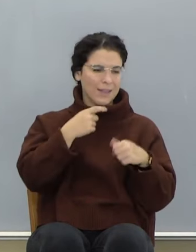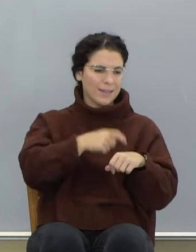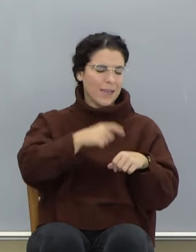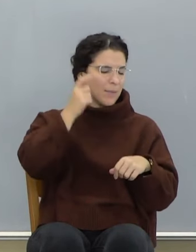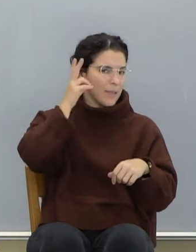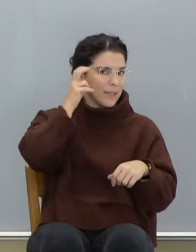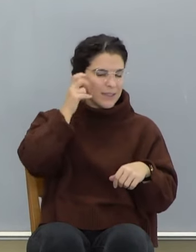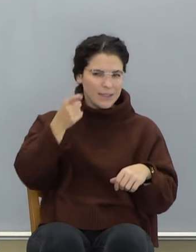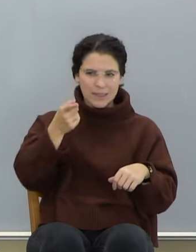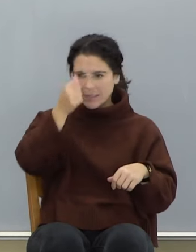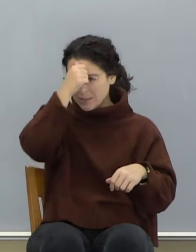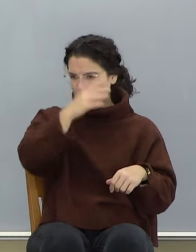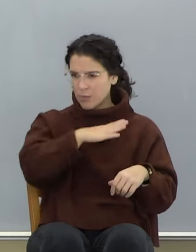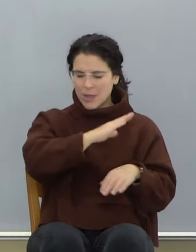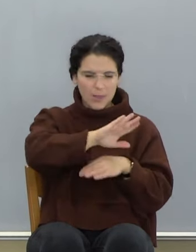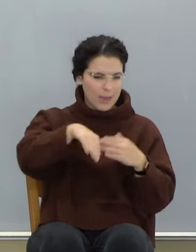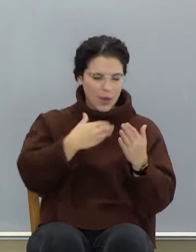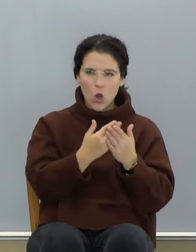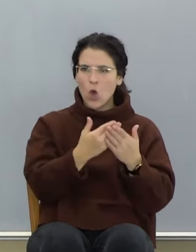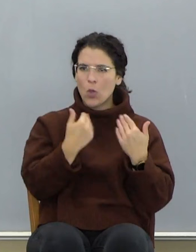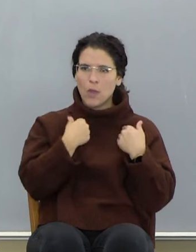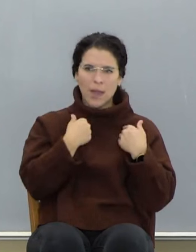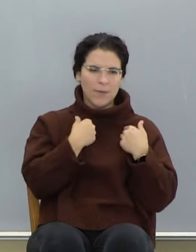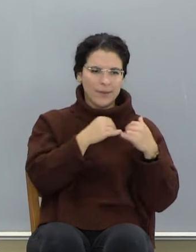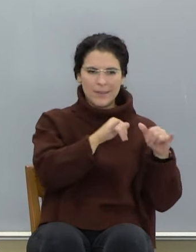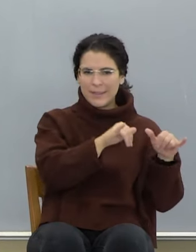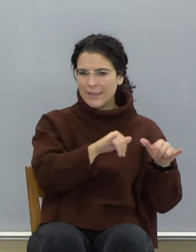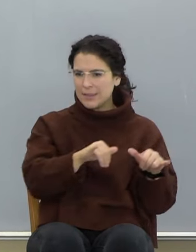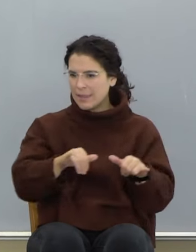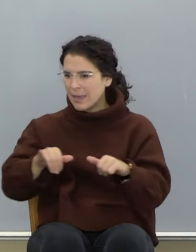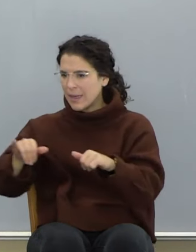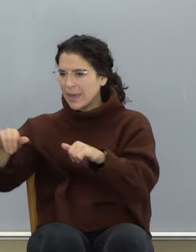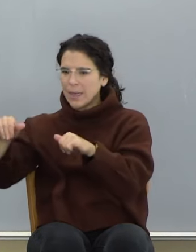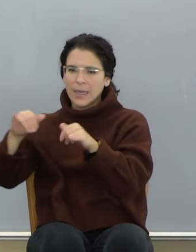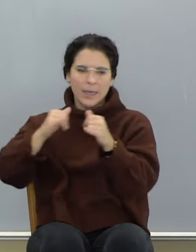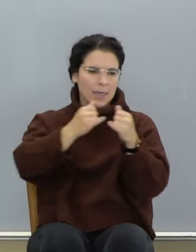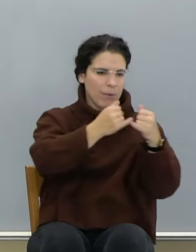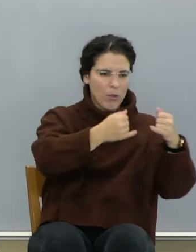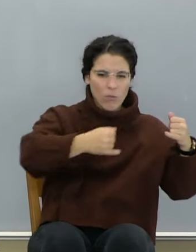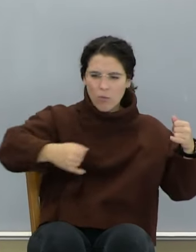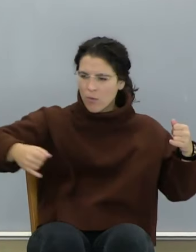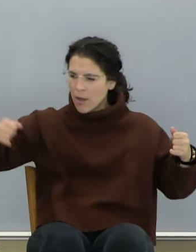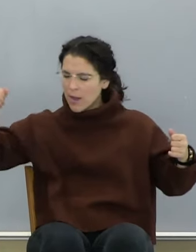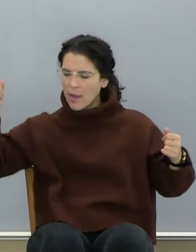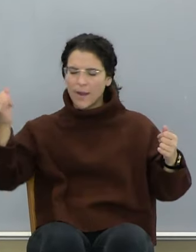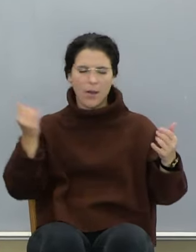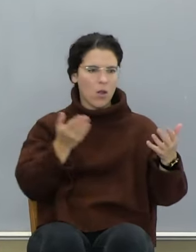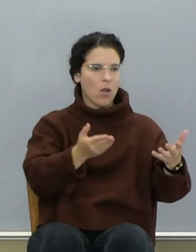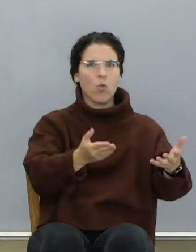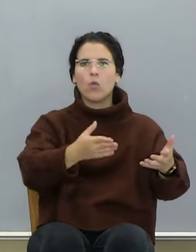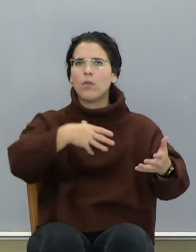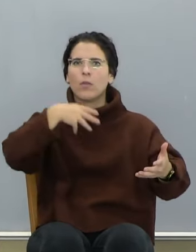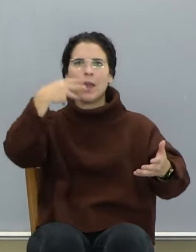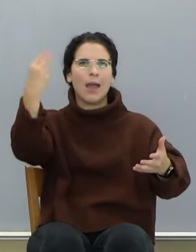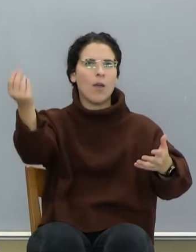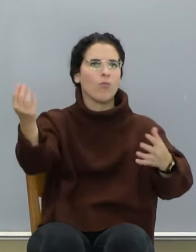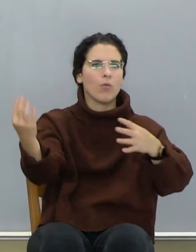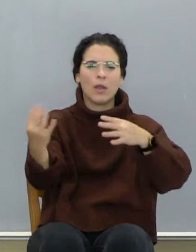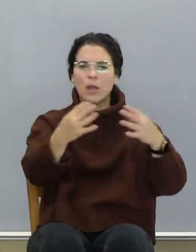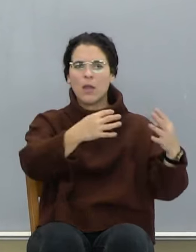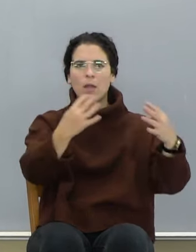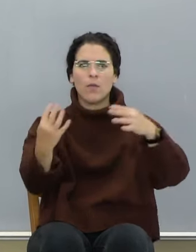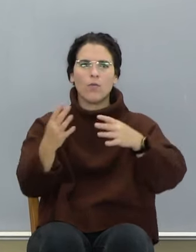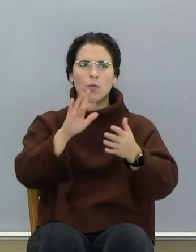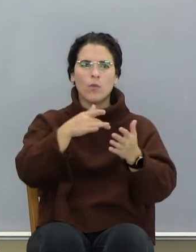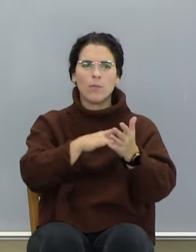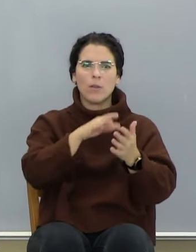guys? They all have the same thread. And that is, look at the outbreak of war in the Middle